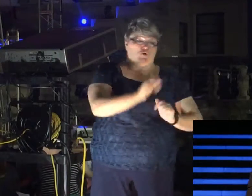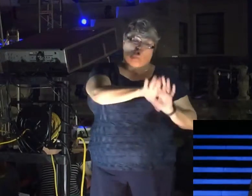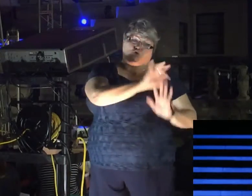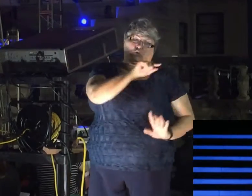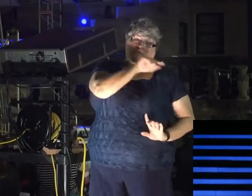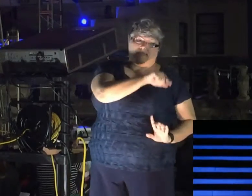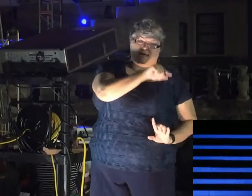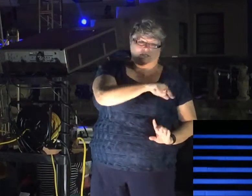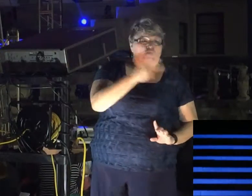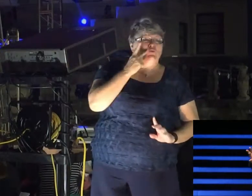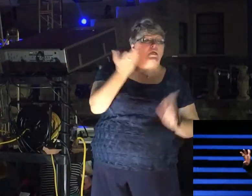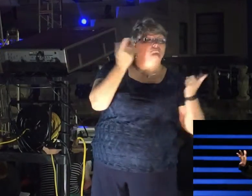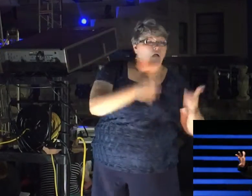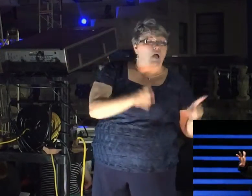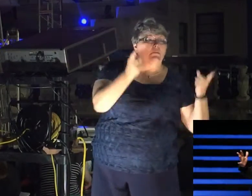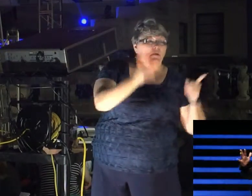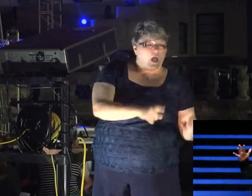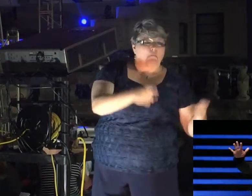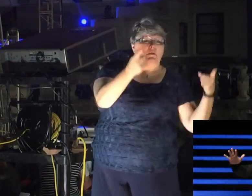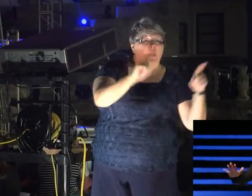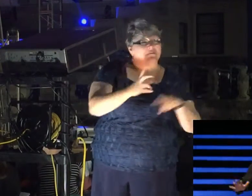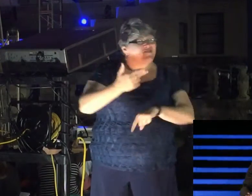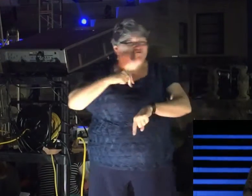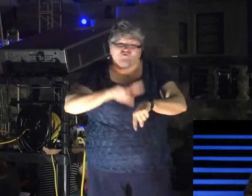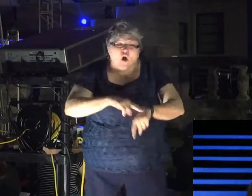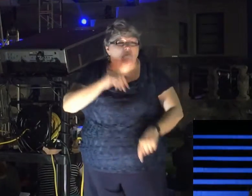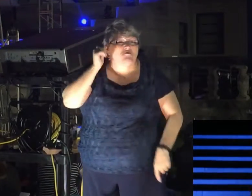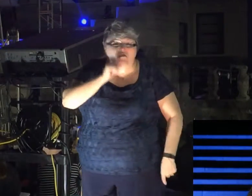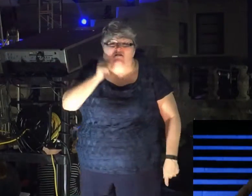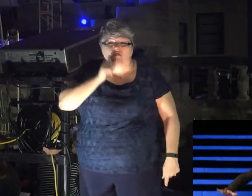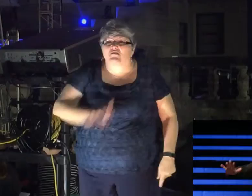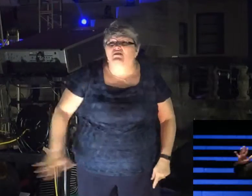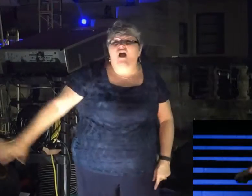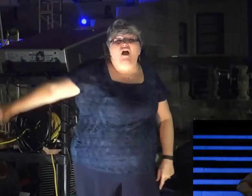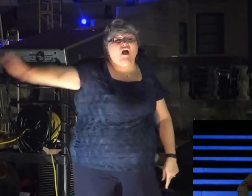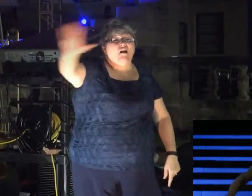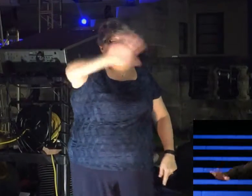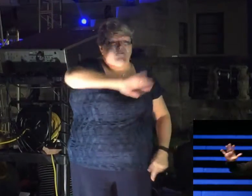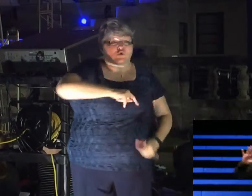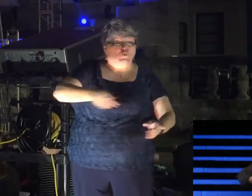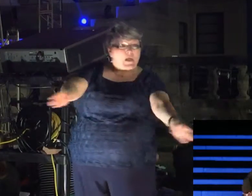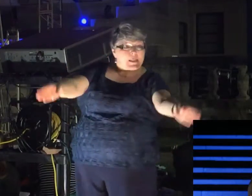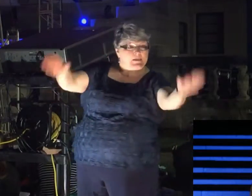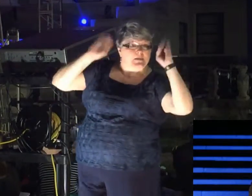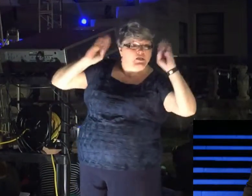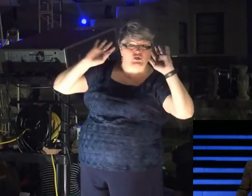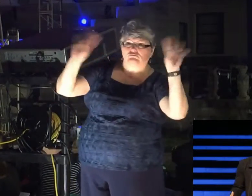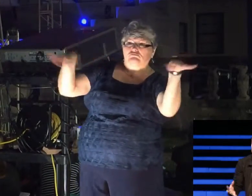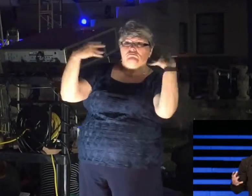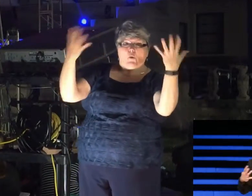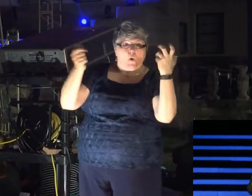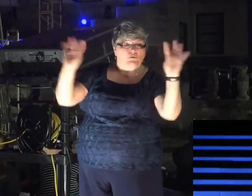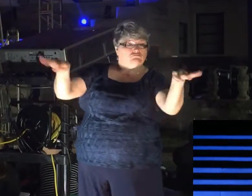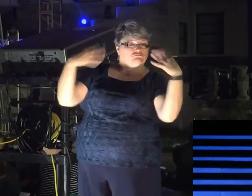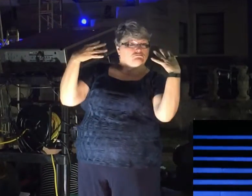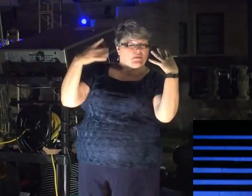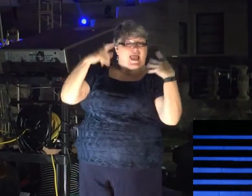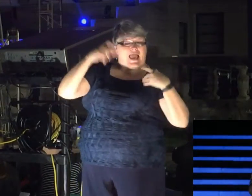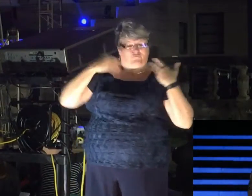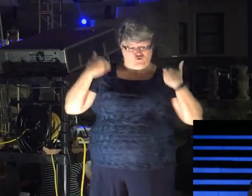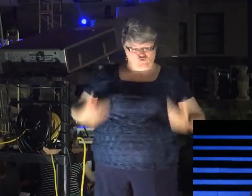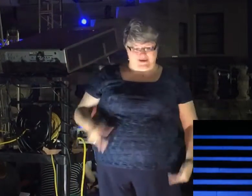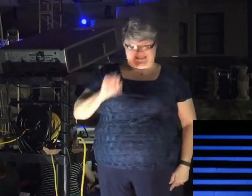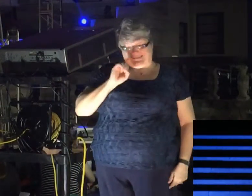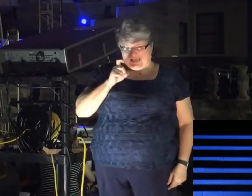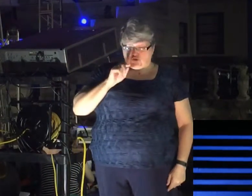many of them are choosing this one. And you see it happening in normal girls all over the place. To get attention, I have